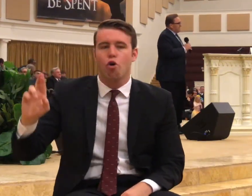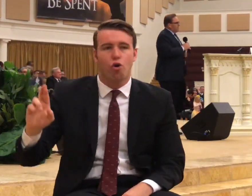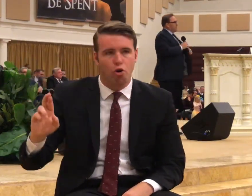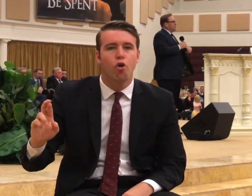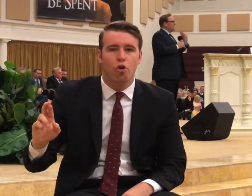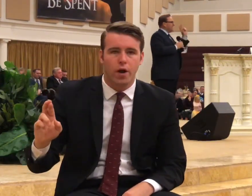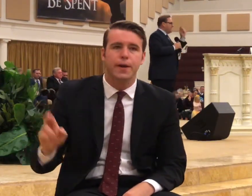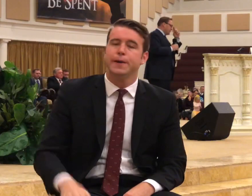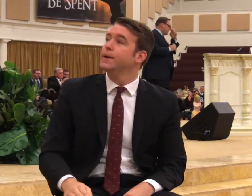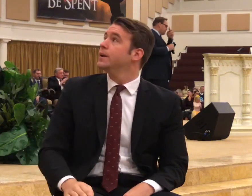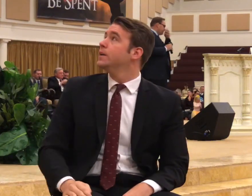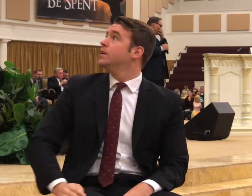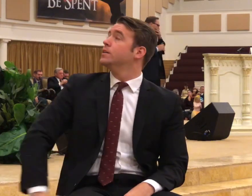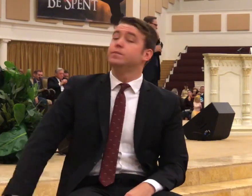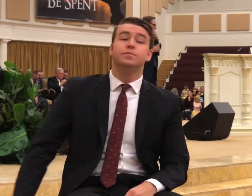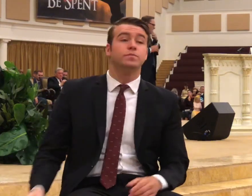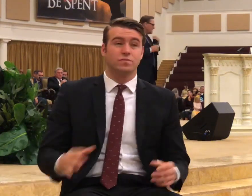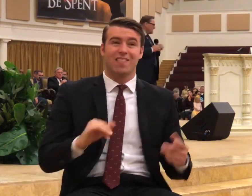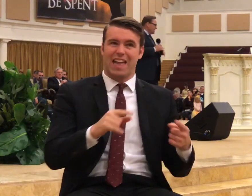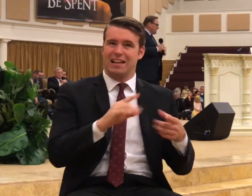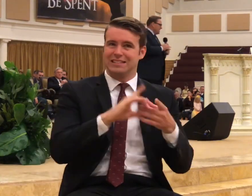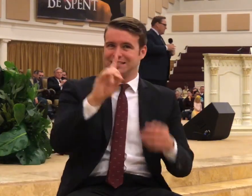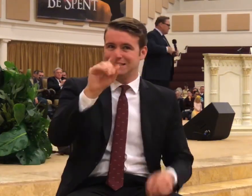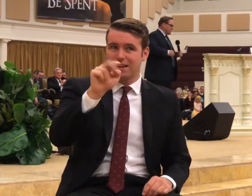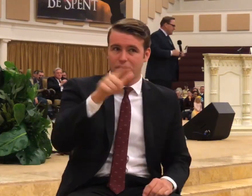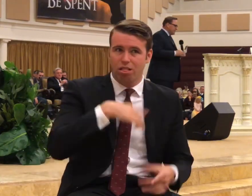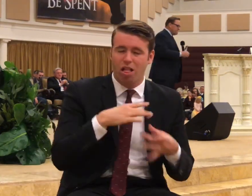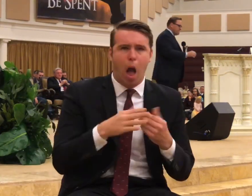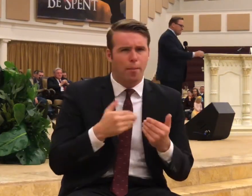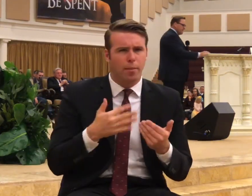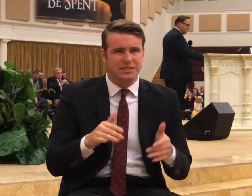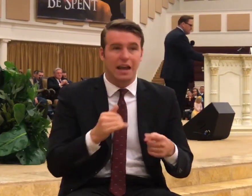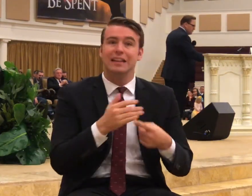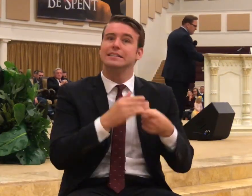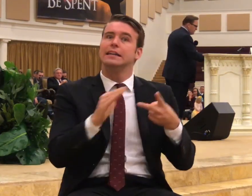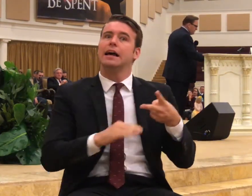Let's look at another leader. I'm almost done.